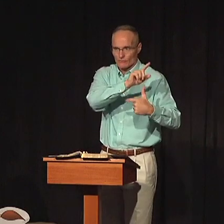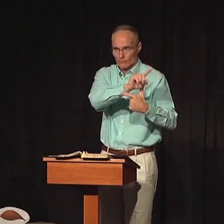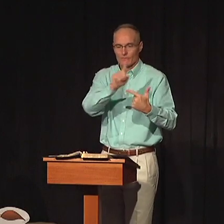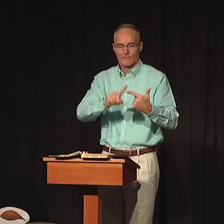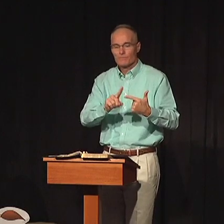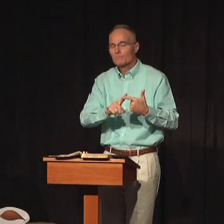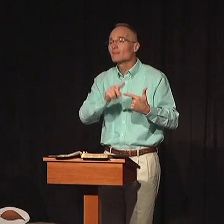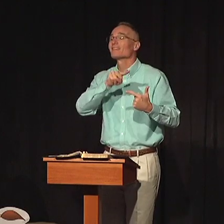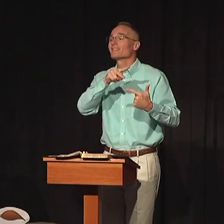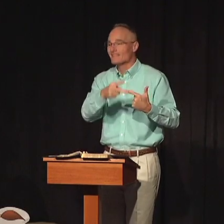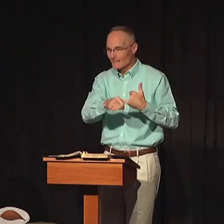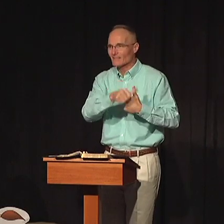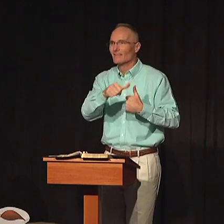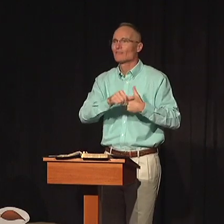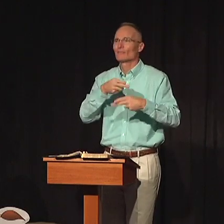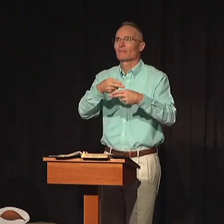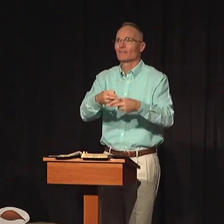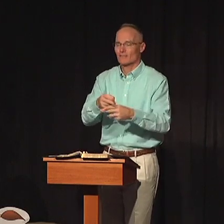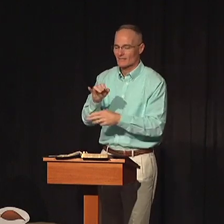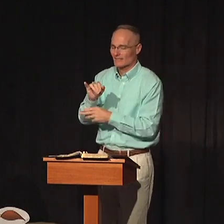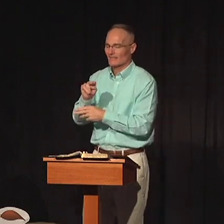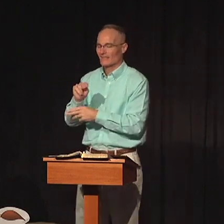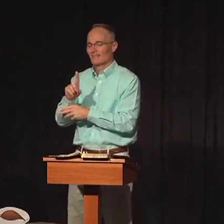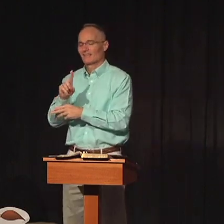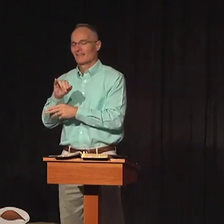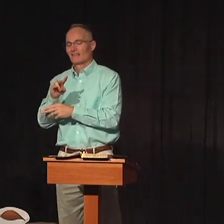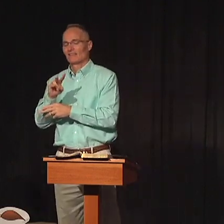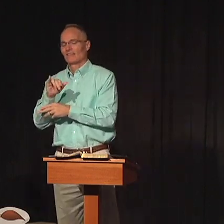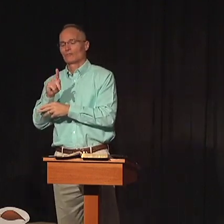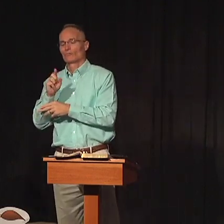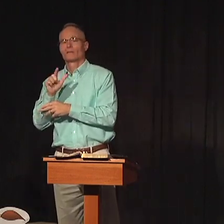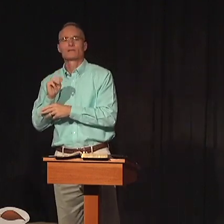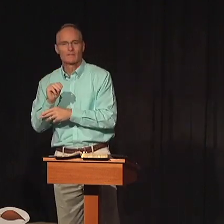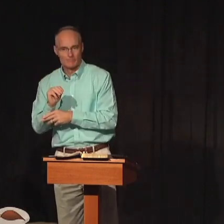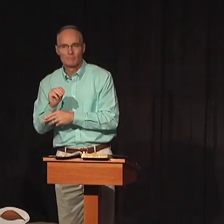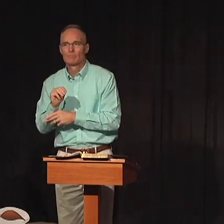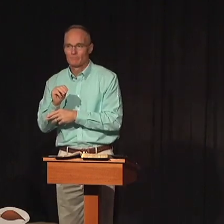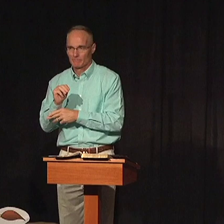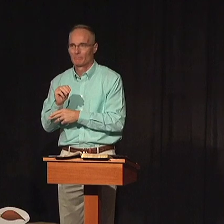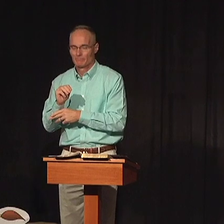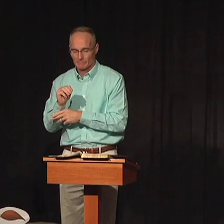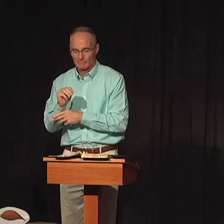And that's the first danger. The second danger he mentions is individualism,